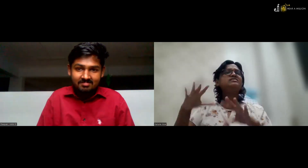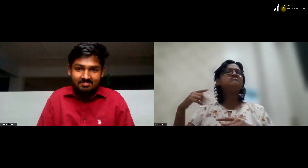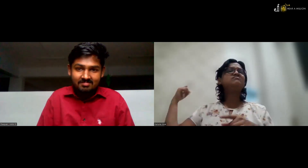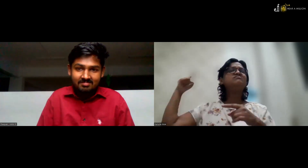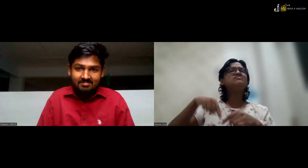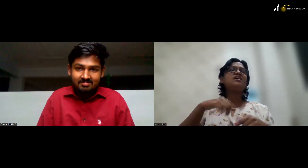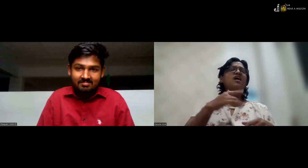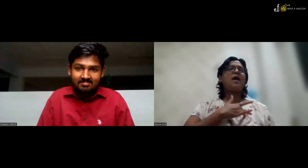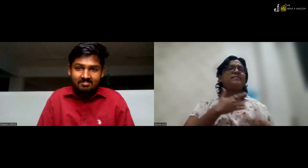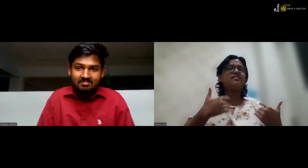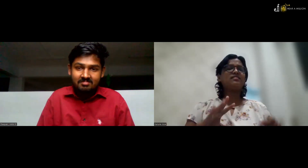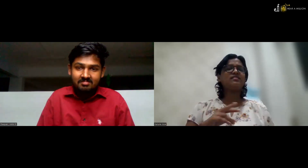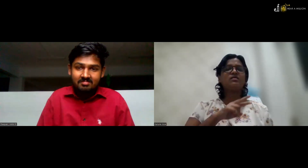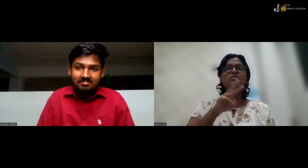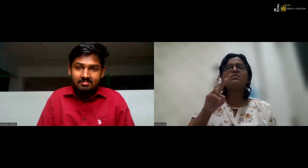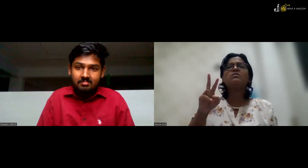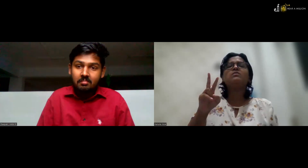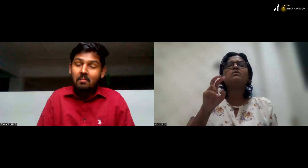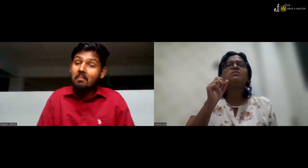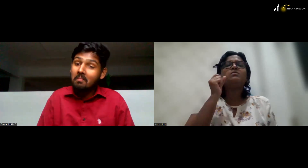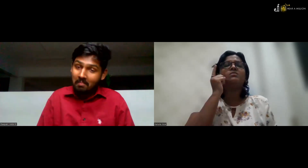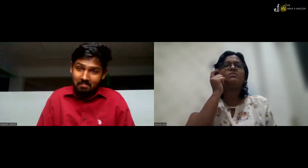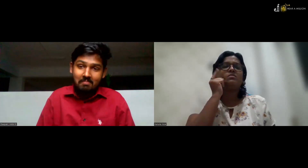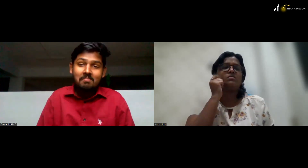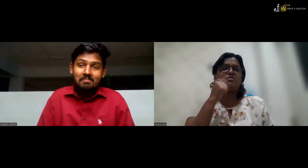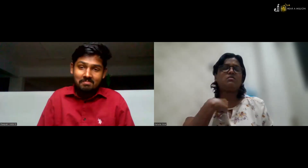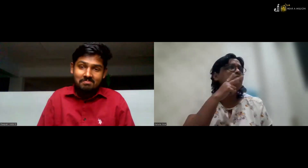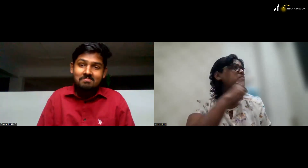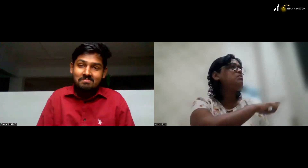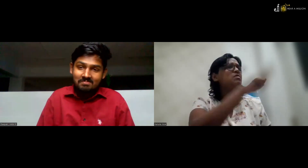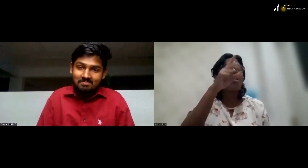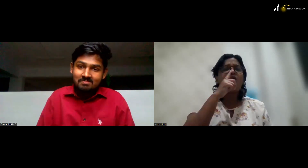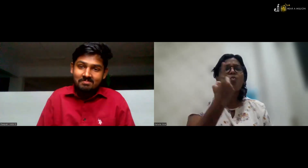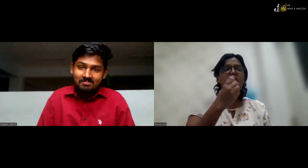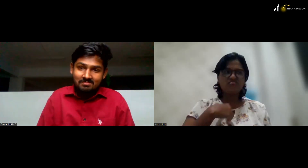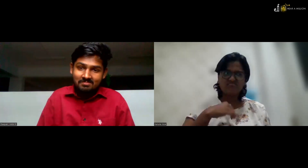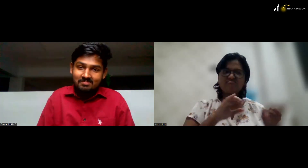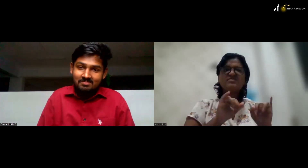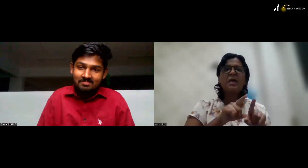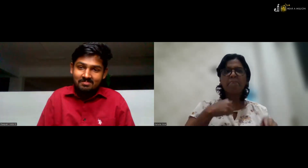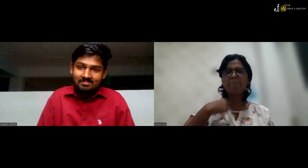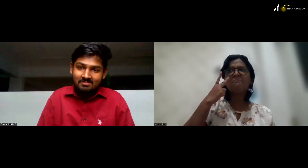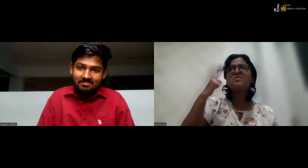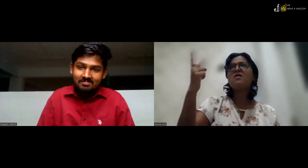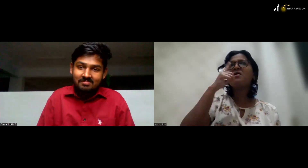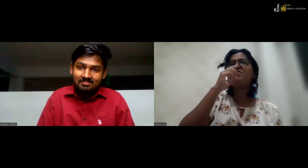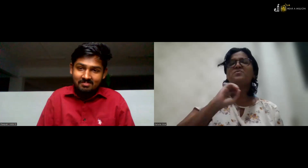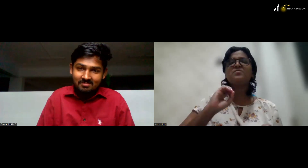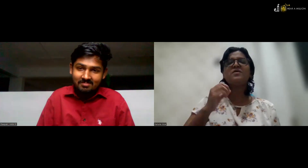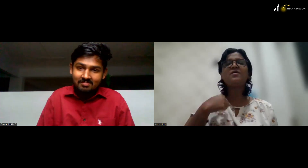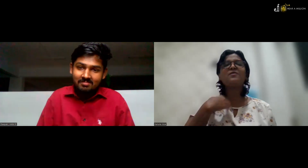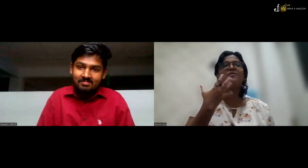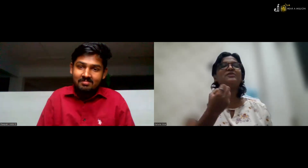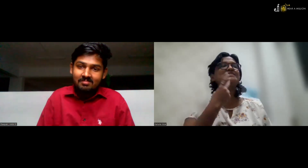are asking me that you travel alone, how I mean how could you? So I told them this, yeah, I have traveled